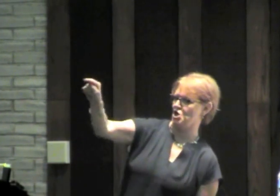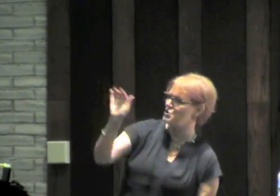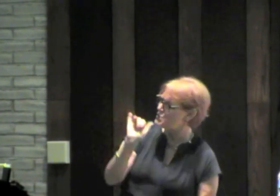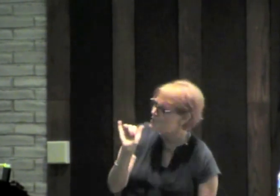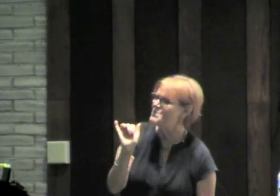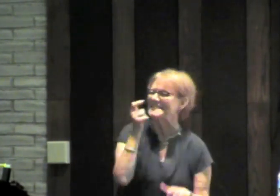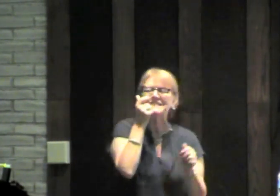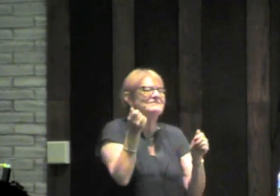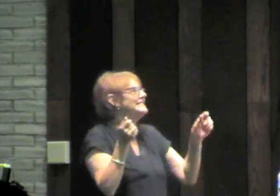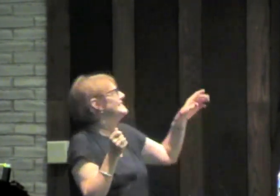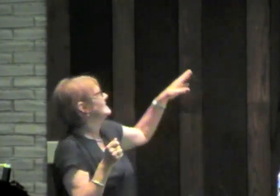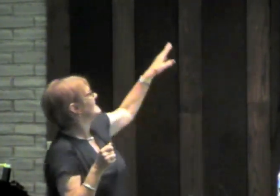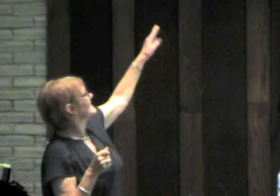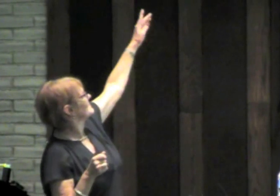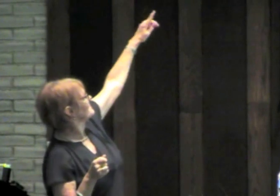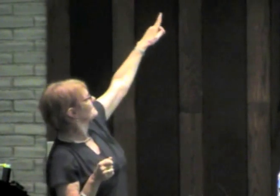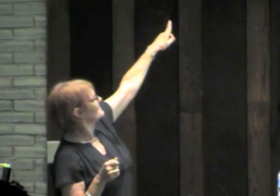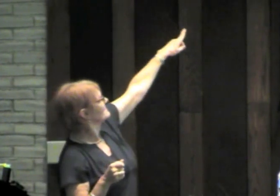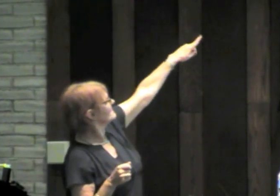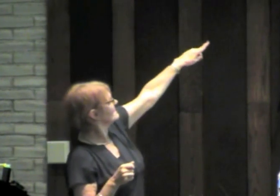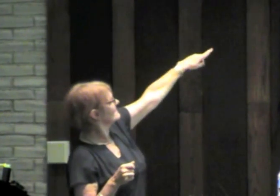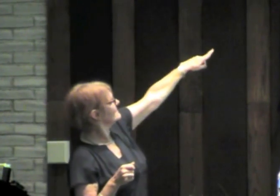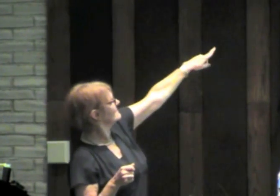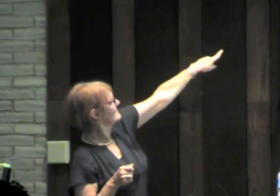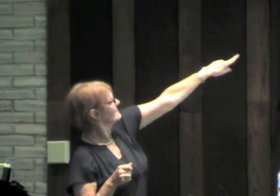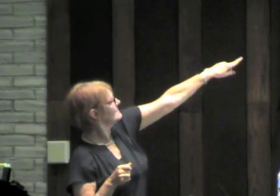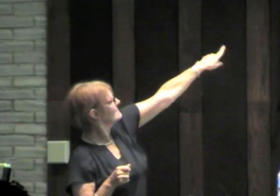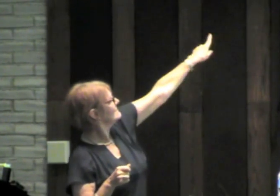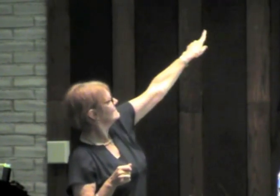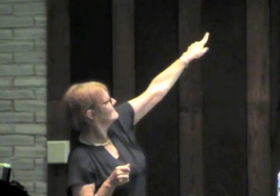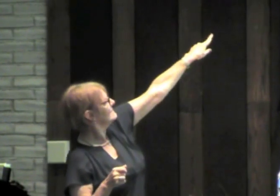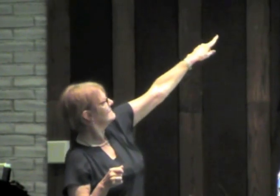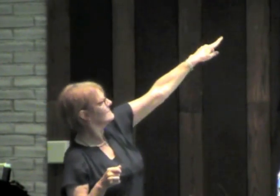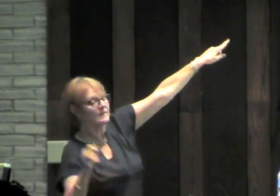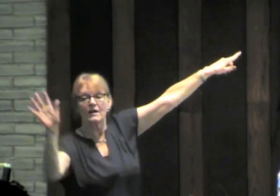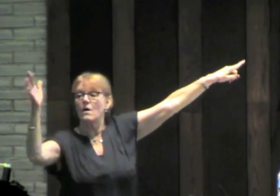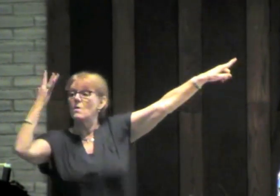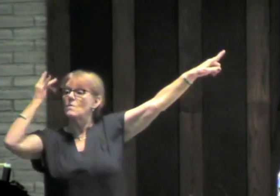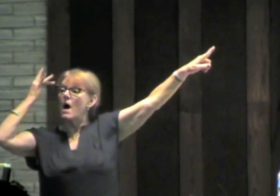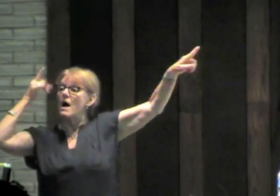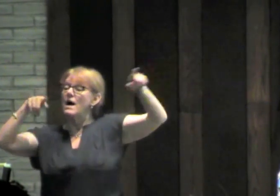our brother Aaron was probably buried, where Moses' brother Aaron was buried.